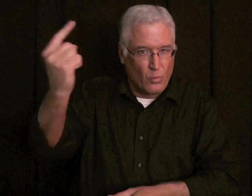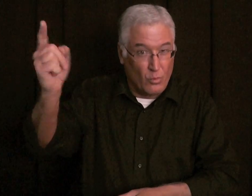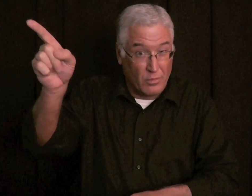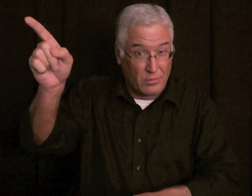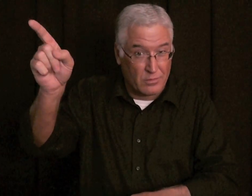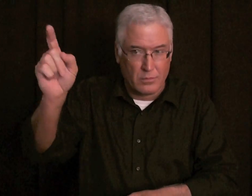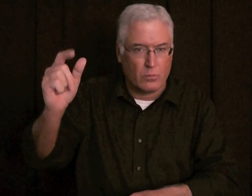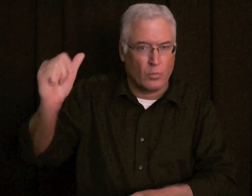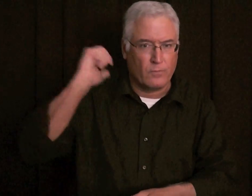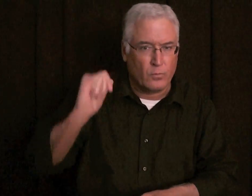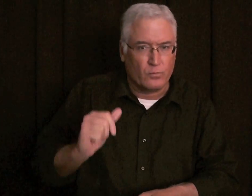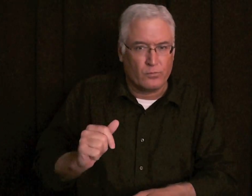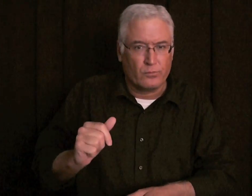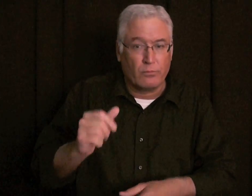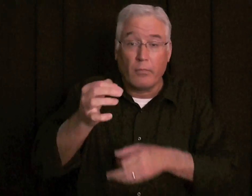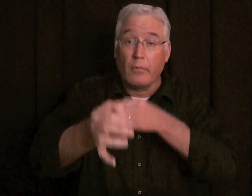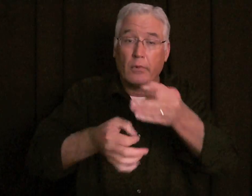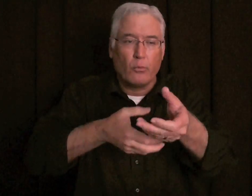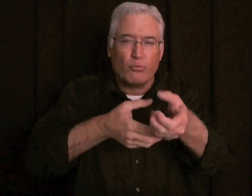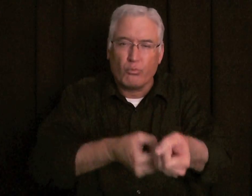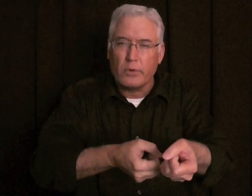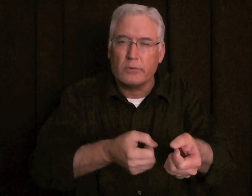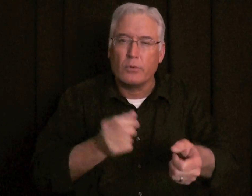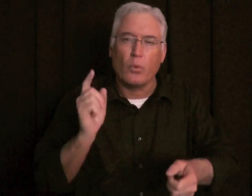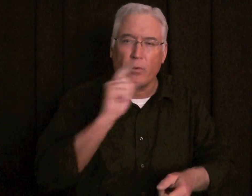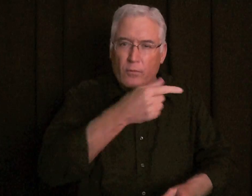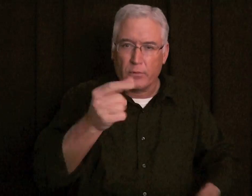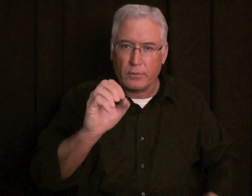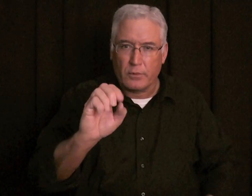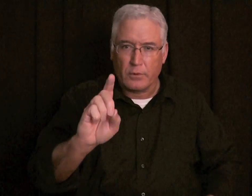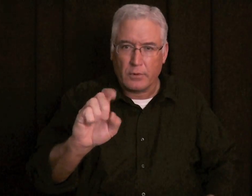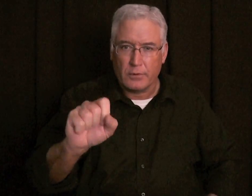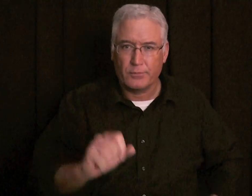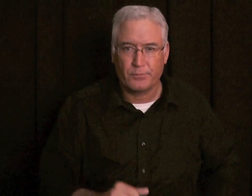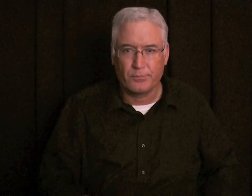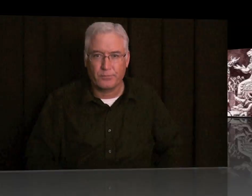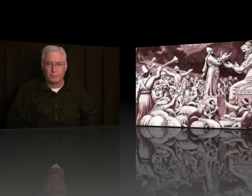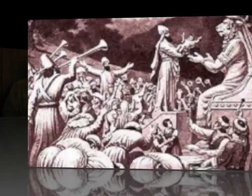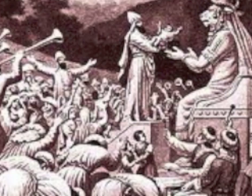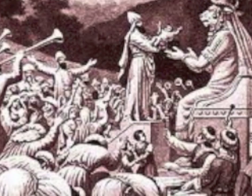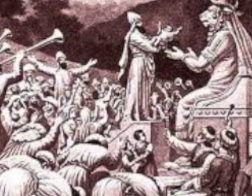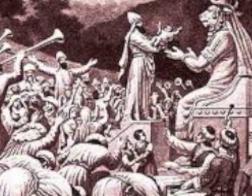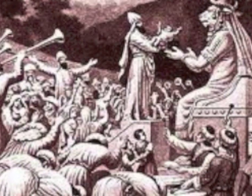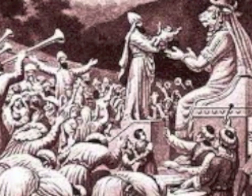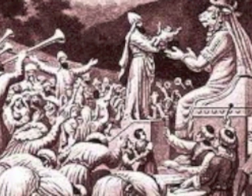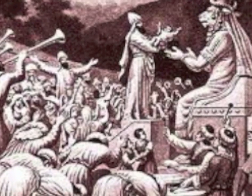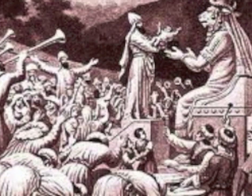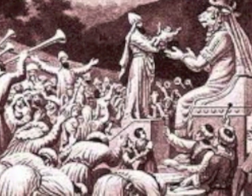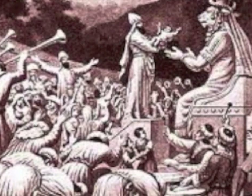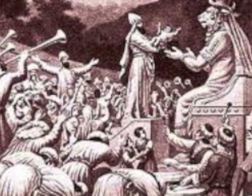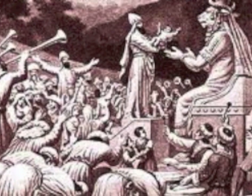in the one true God, Yahweh. They refused to, instead trusting in false gods.